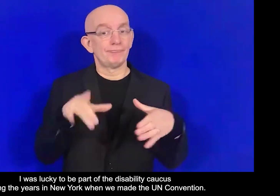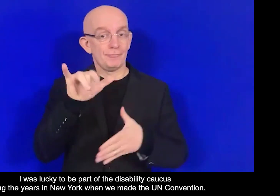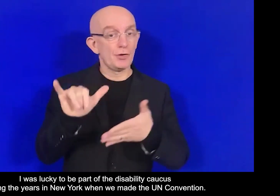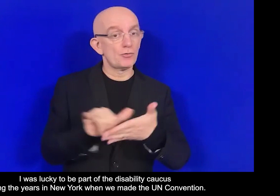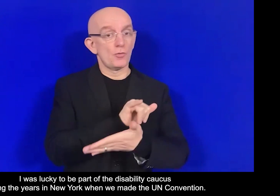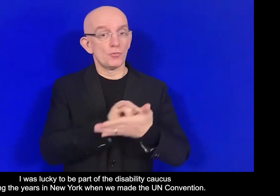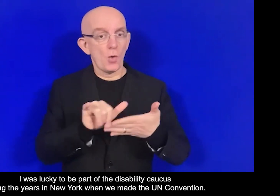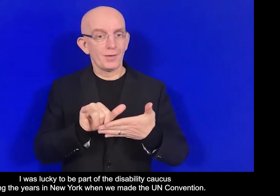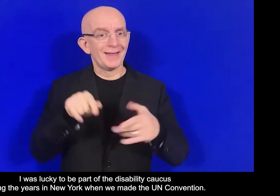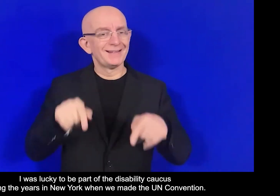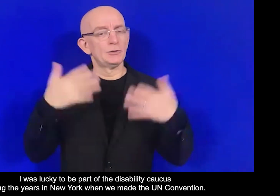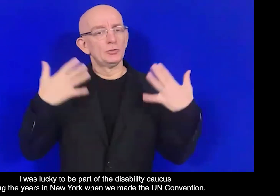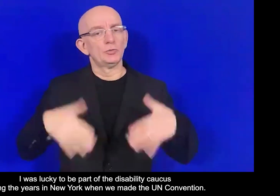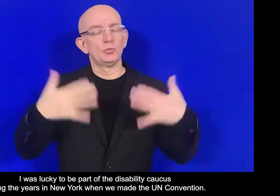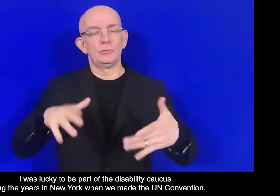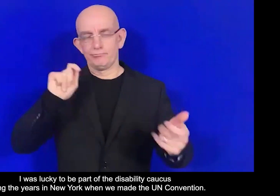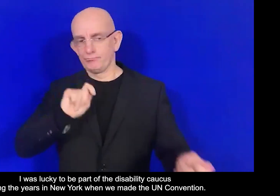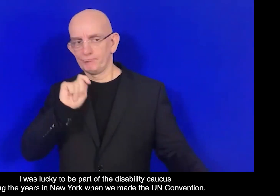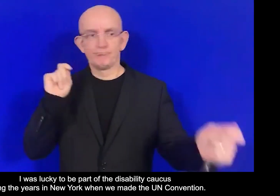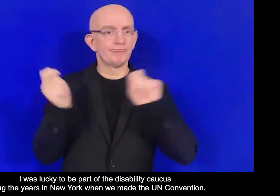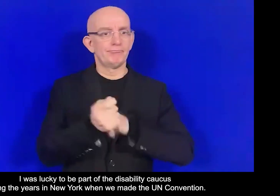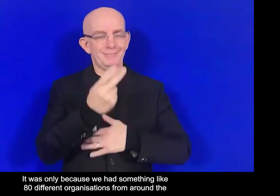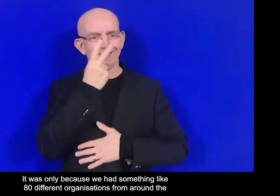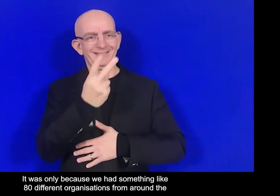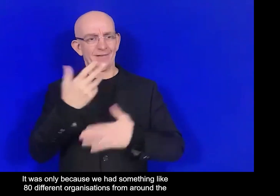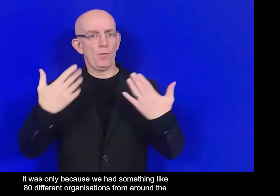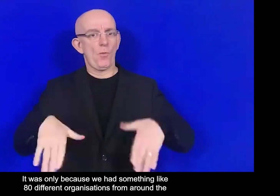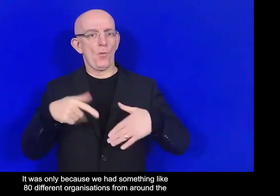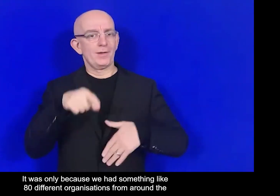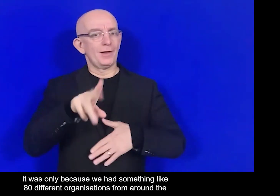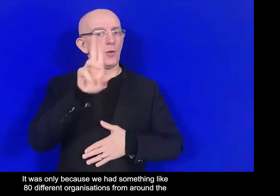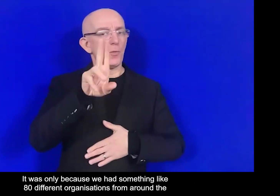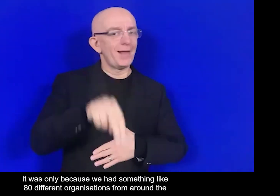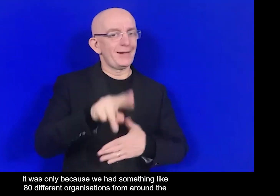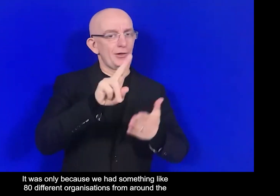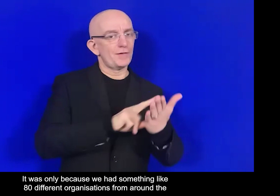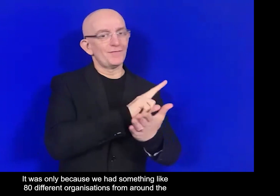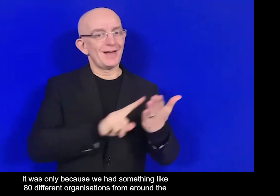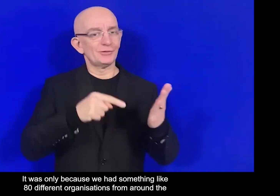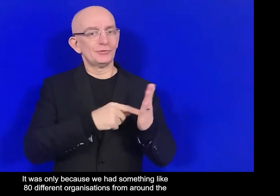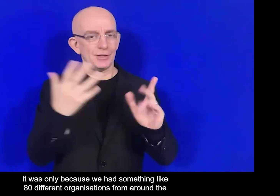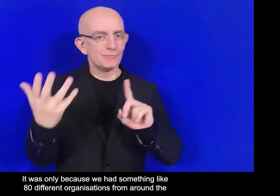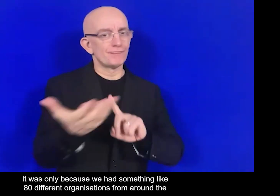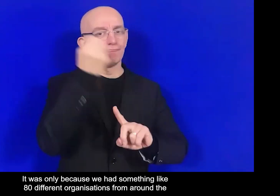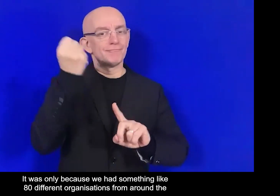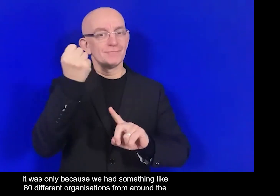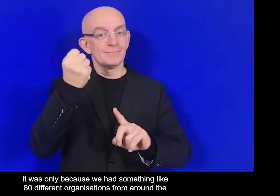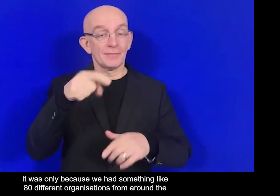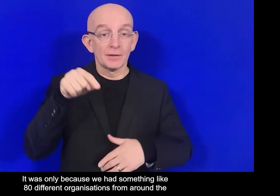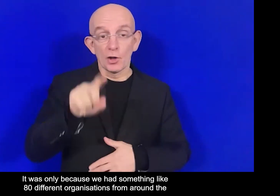during the years in New York when we made the UN Convention. And it was only because we had something like 80